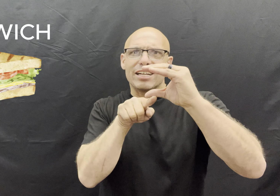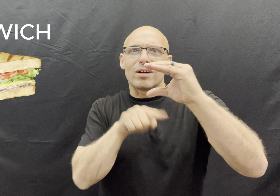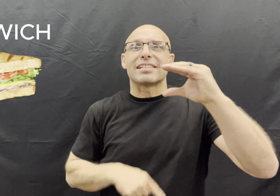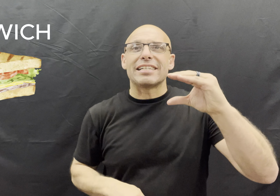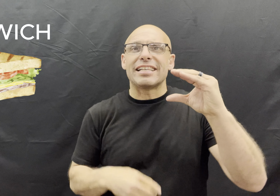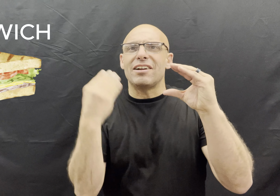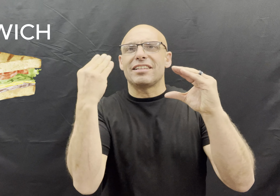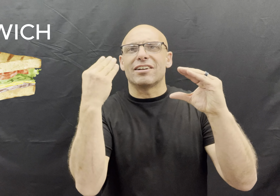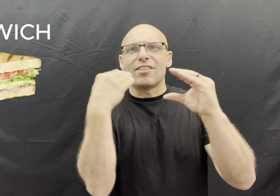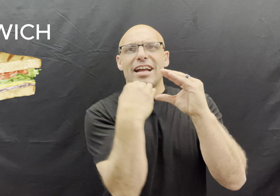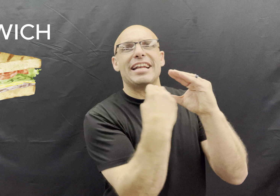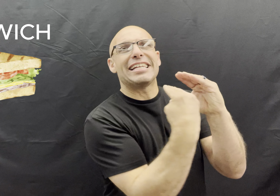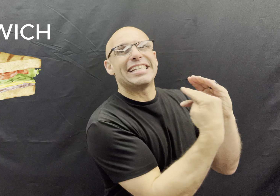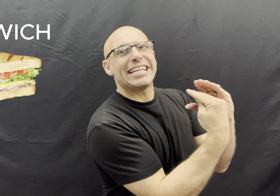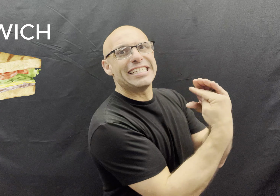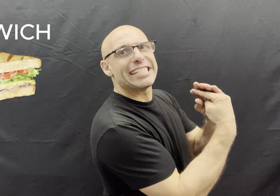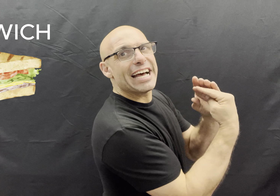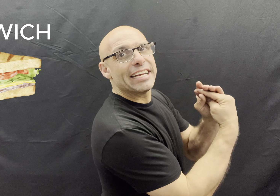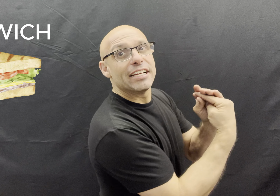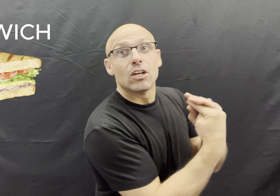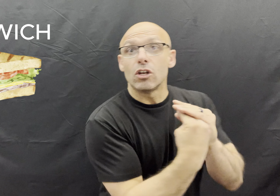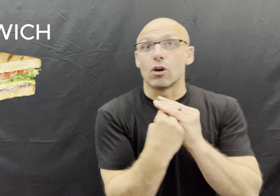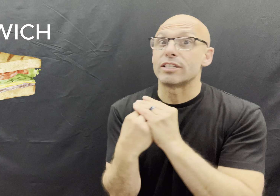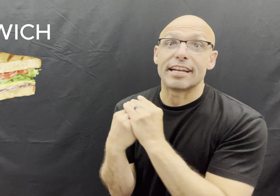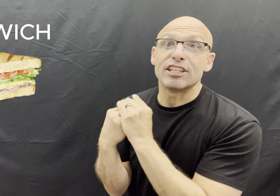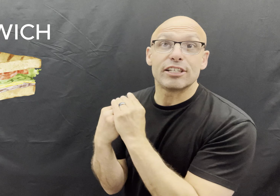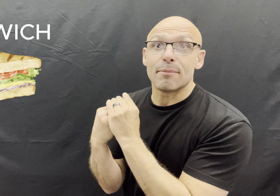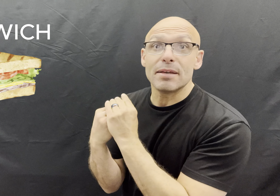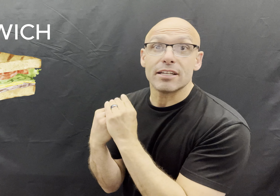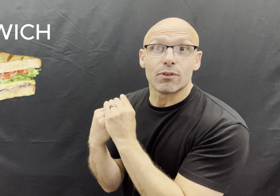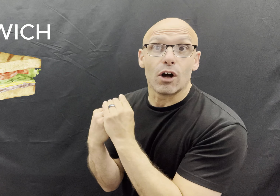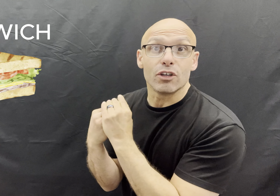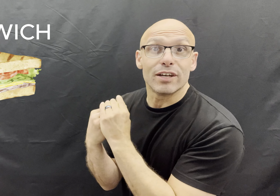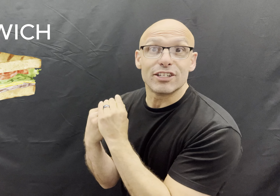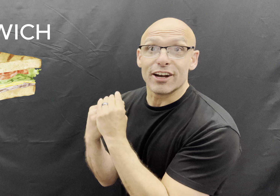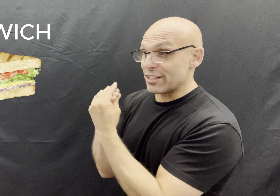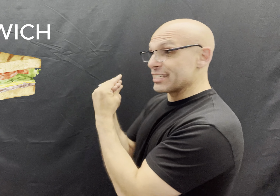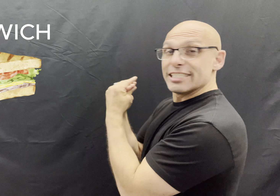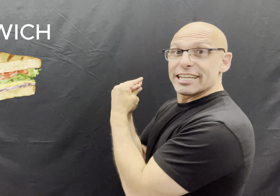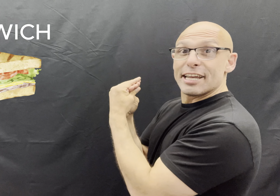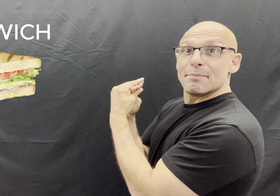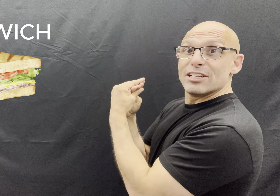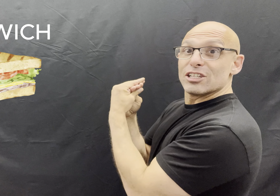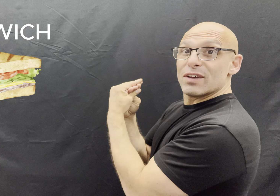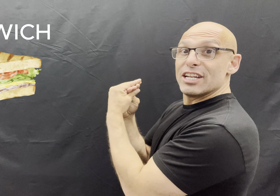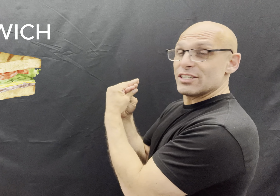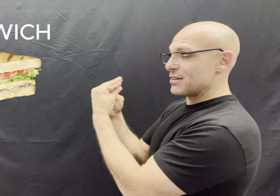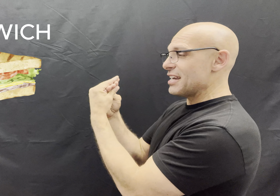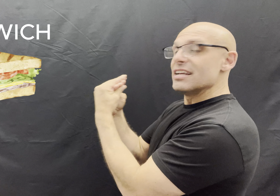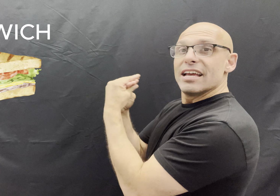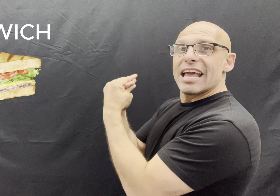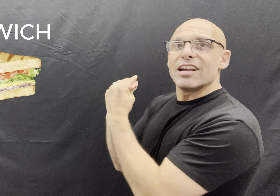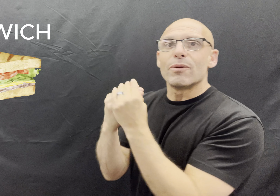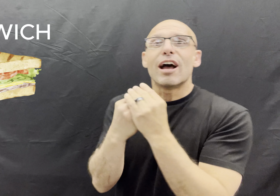one slice there. Your other hand is the inside. Notice I didn't say meat for all you vegetarians because it can be just veggies, right? And here we have